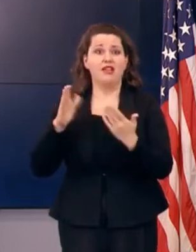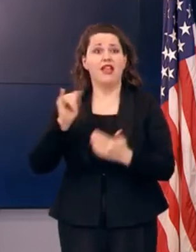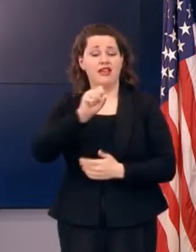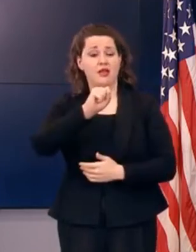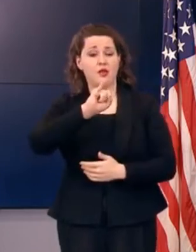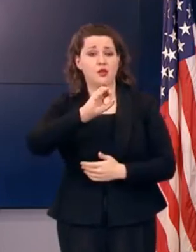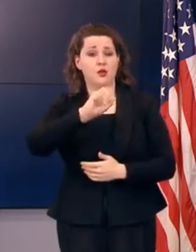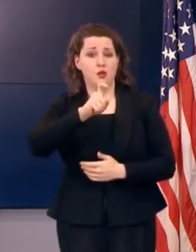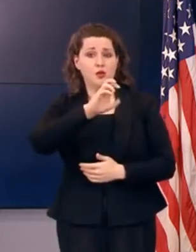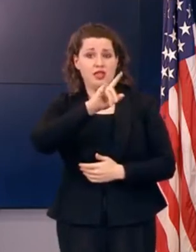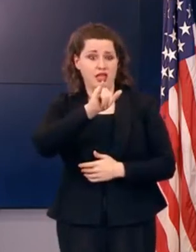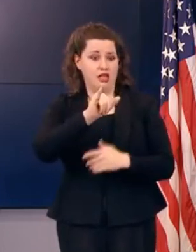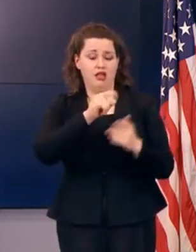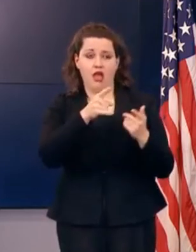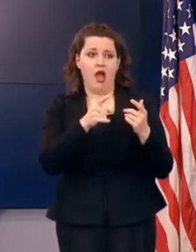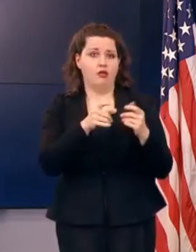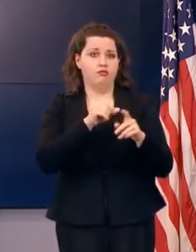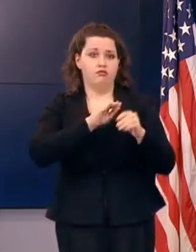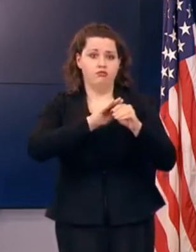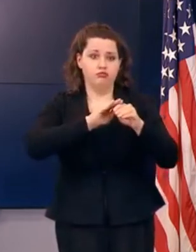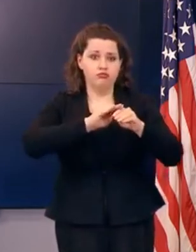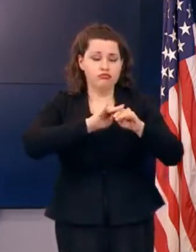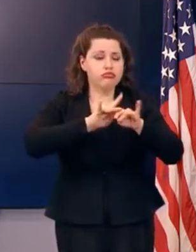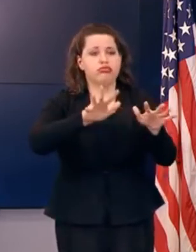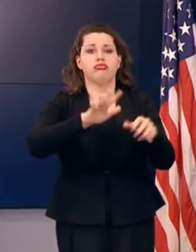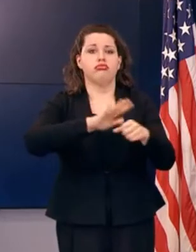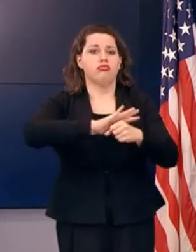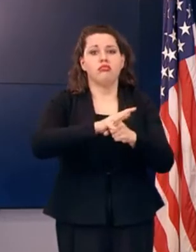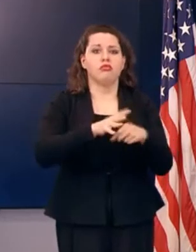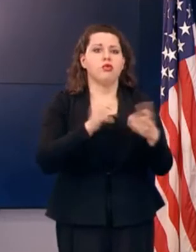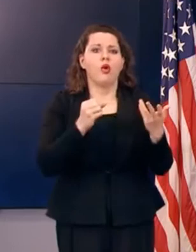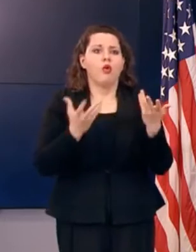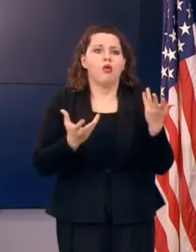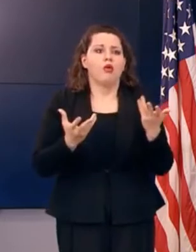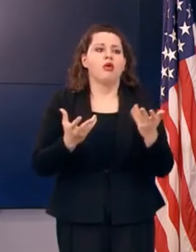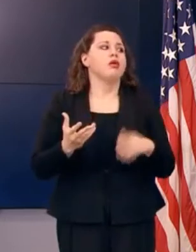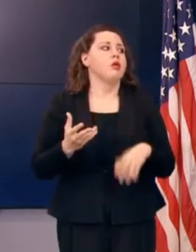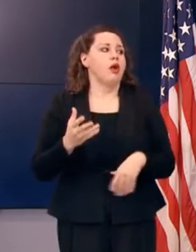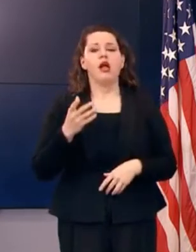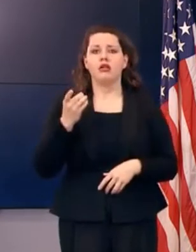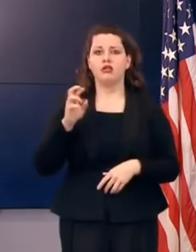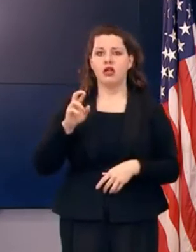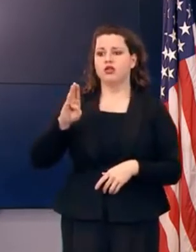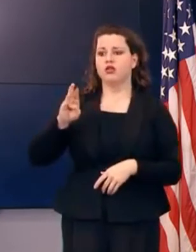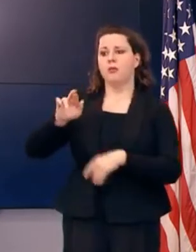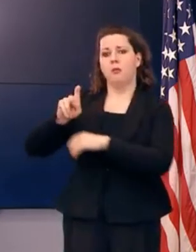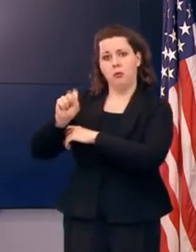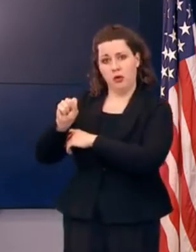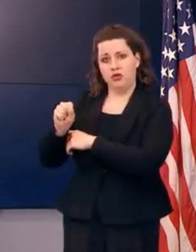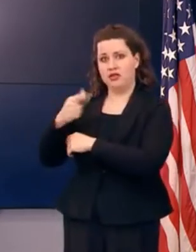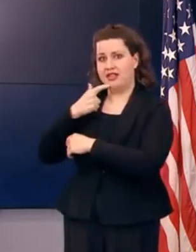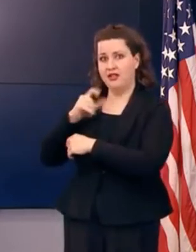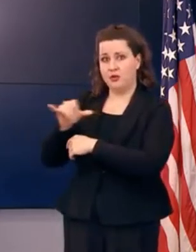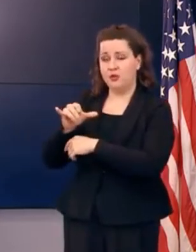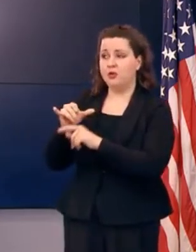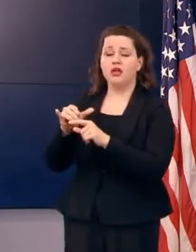have had explosive growth in cases. So how do you... Well, just as Dr. Birx indicated with us as